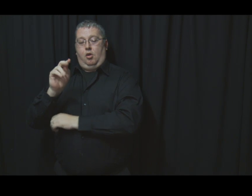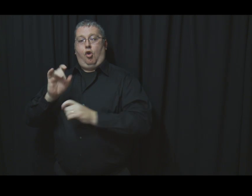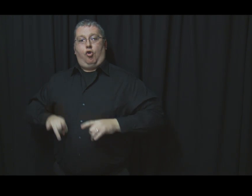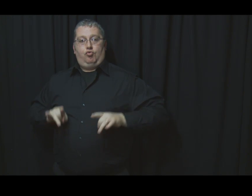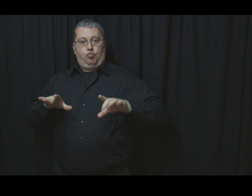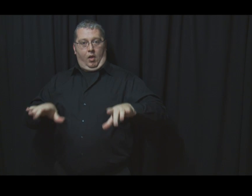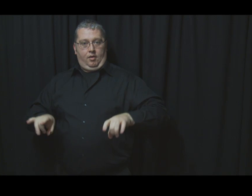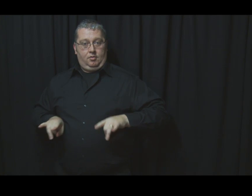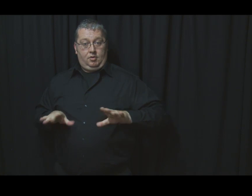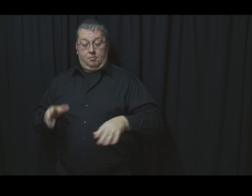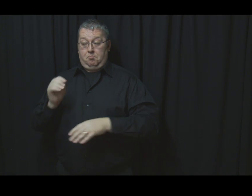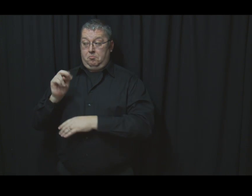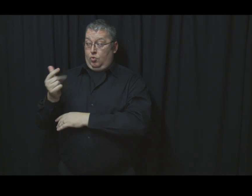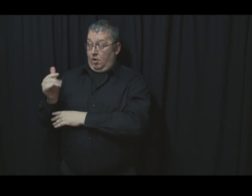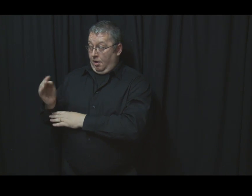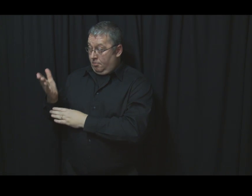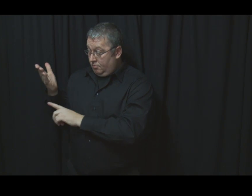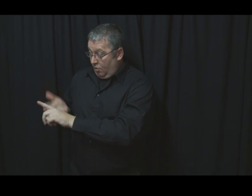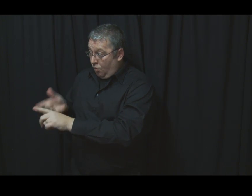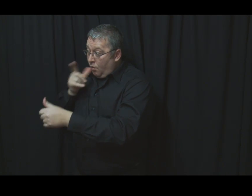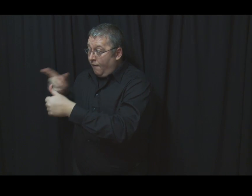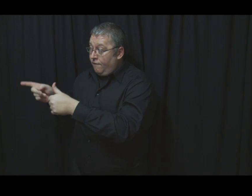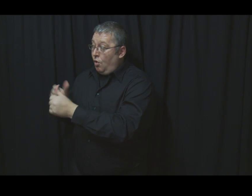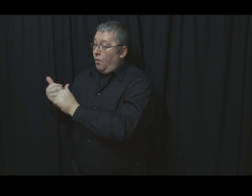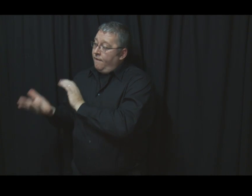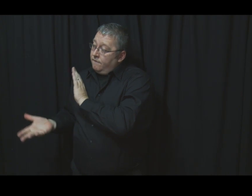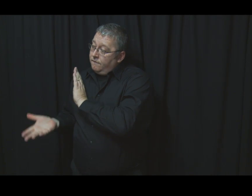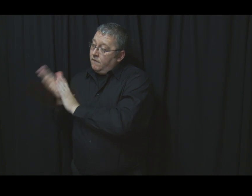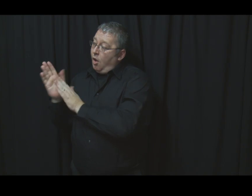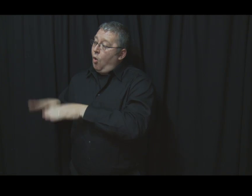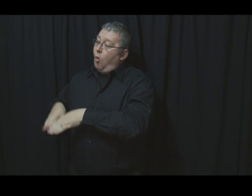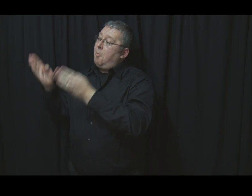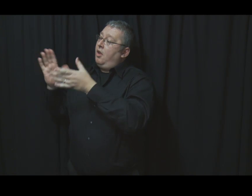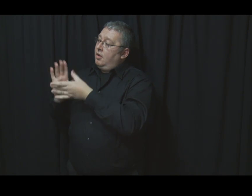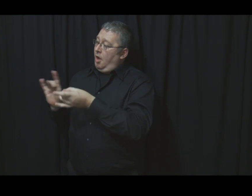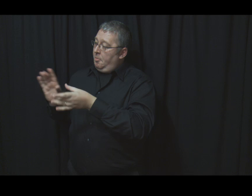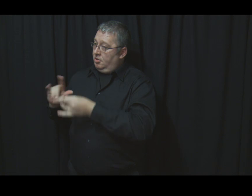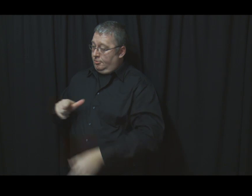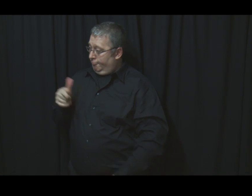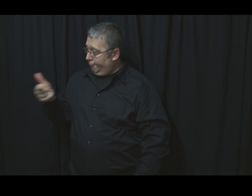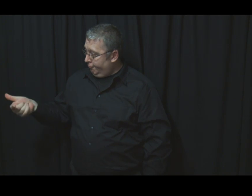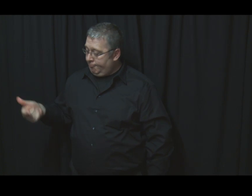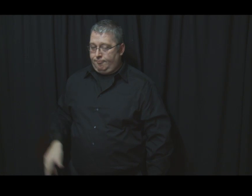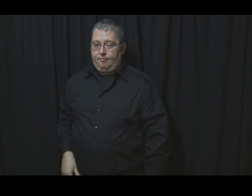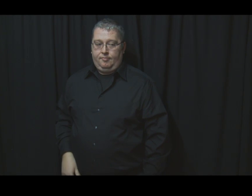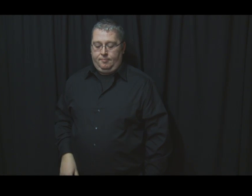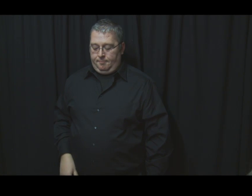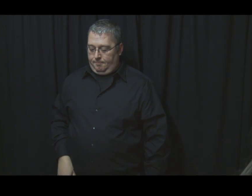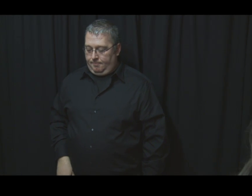opted to go first, so you will be first with your 5-minute opening statement.